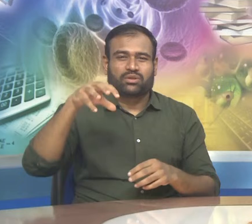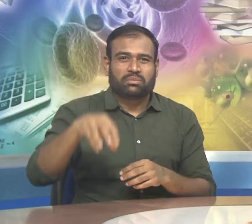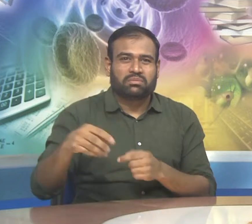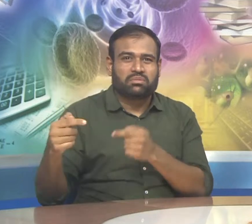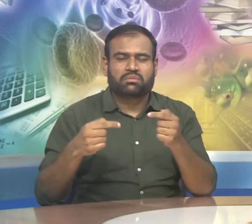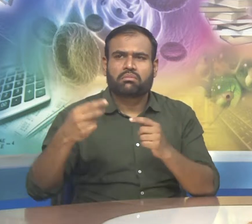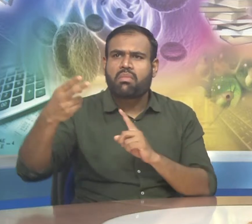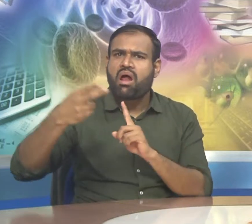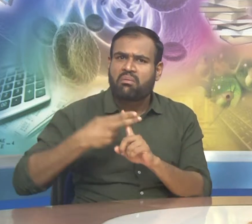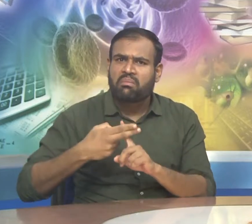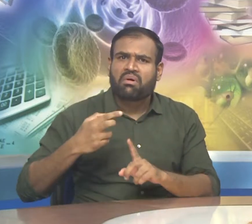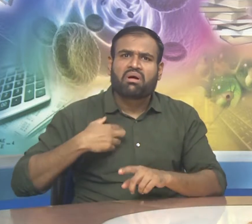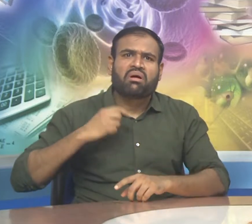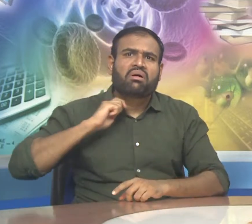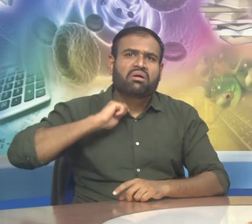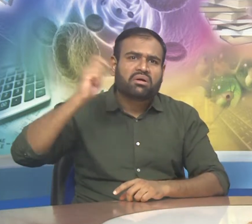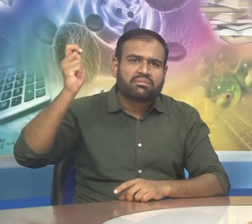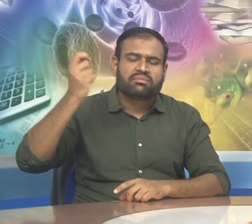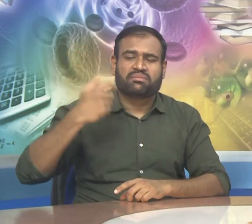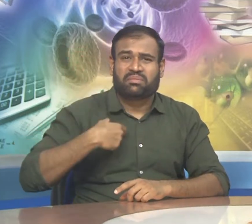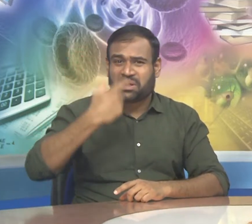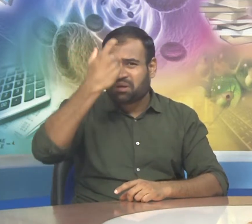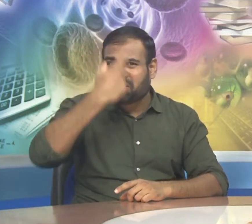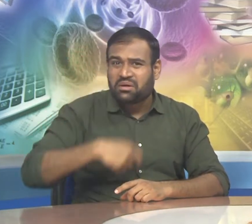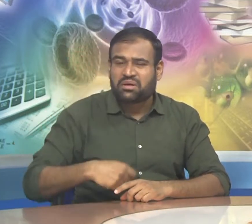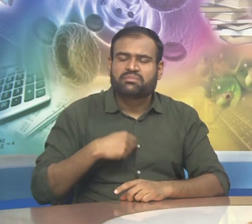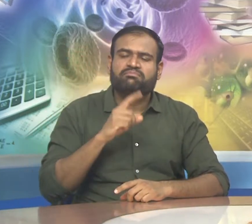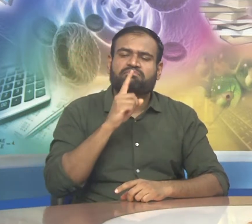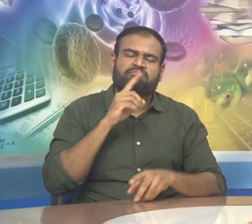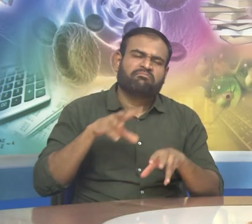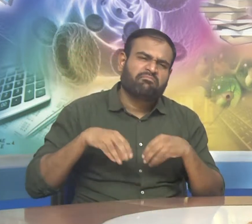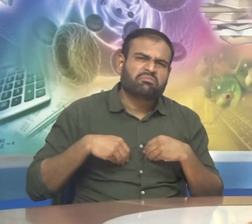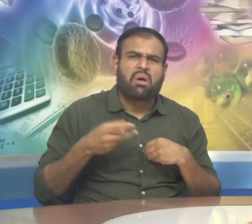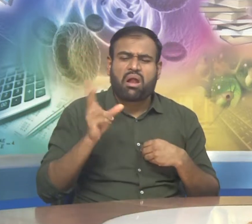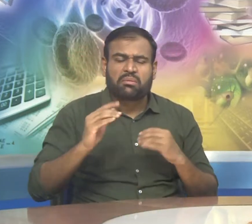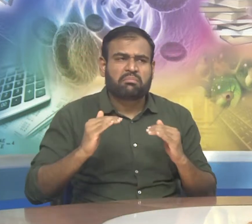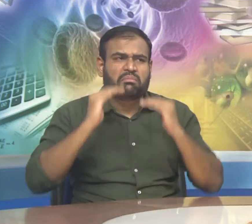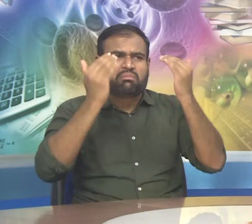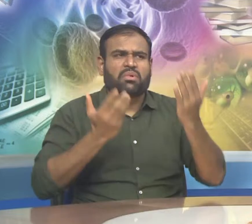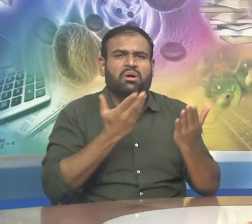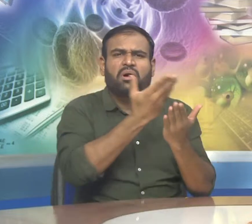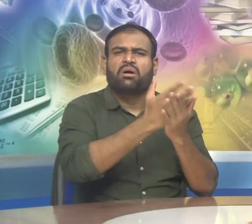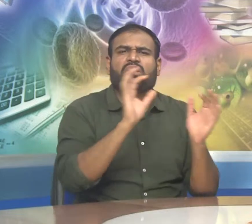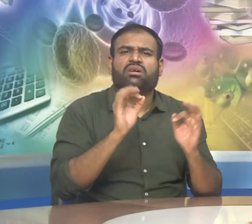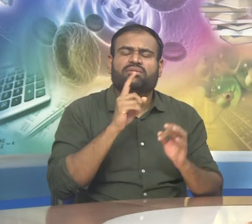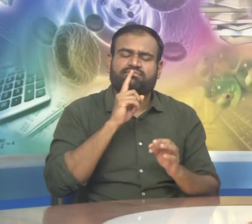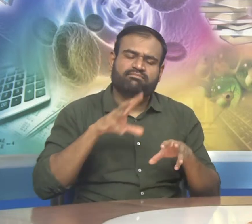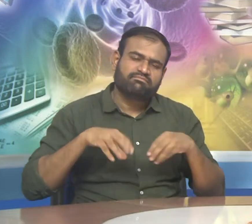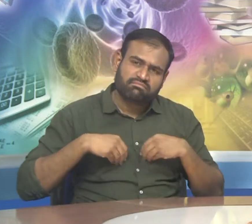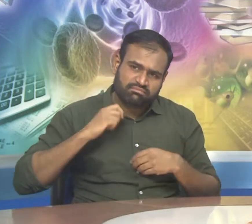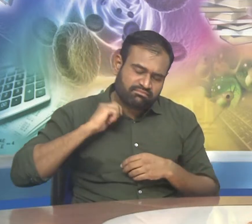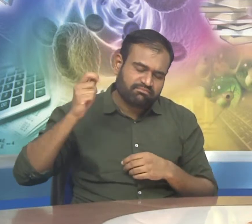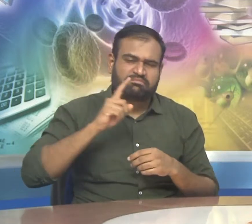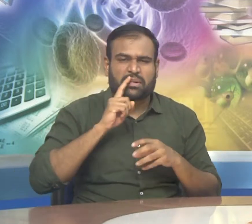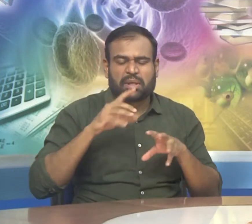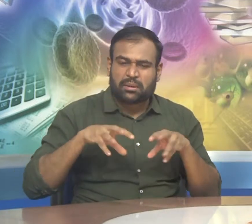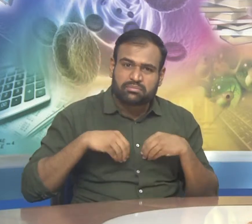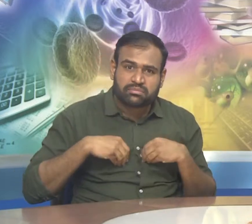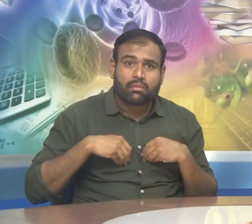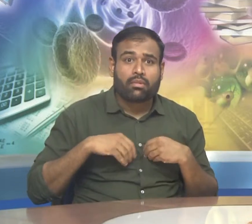Even if the accused does not file an appeal against death sentence, the state refers